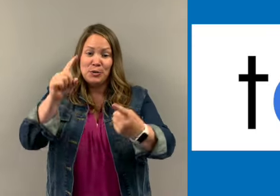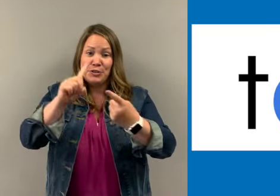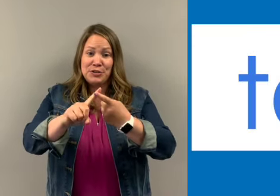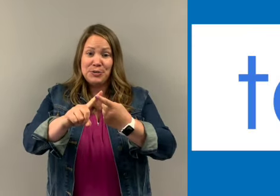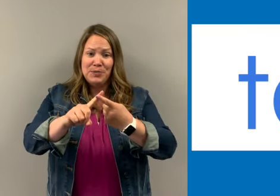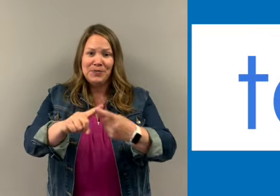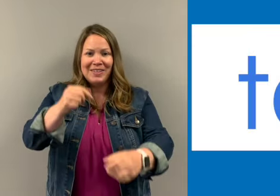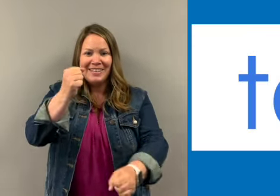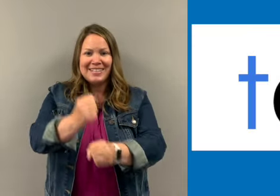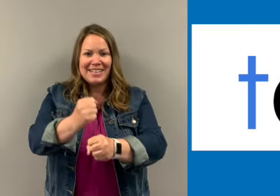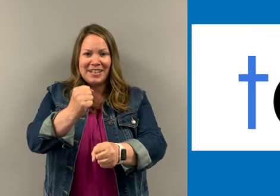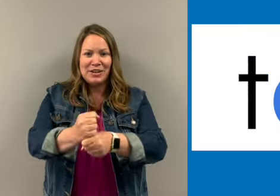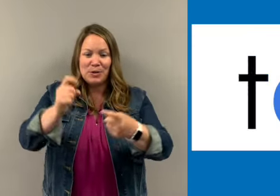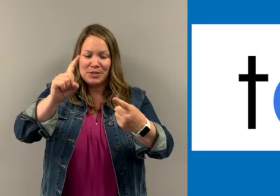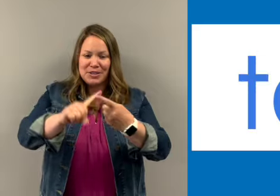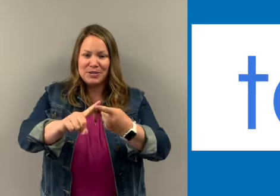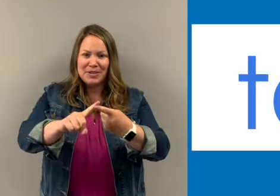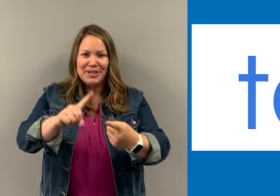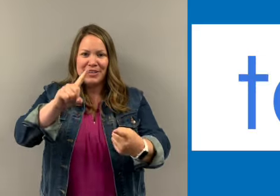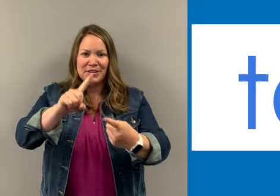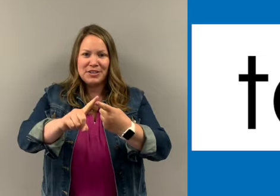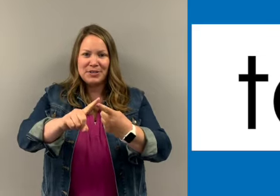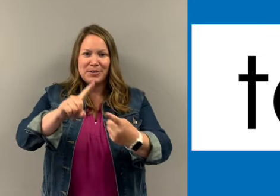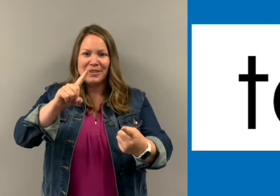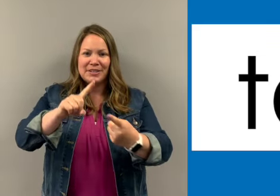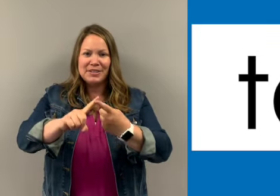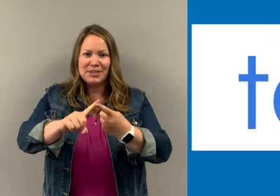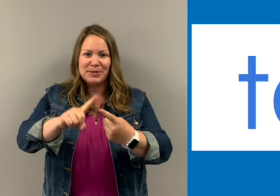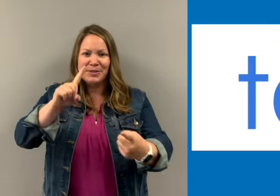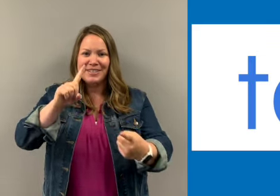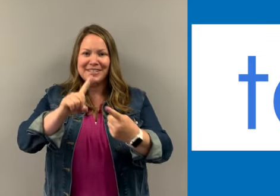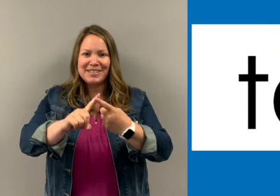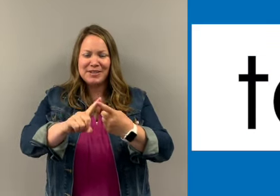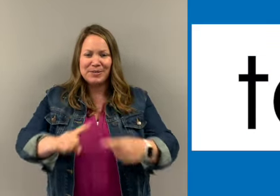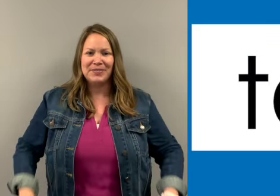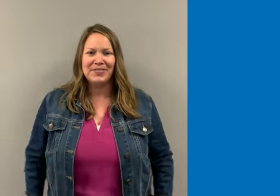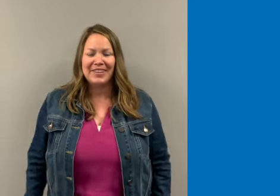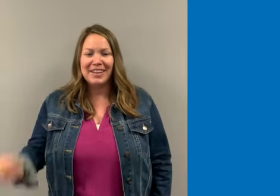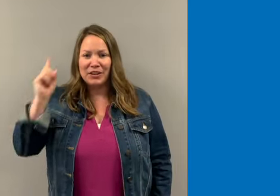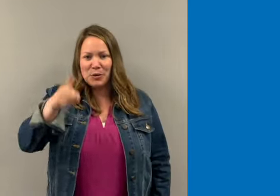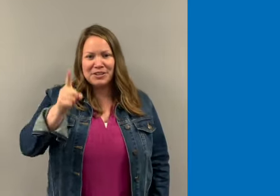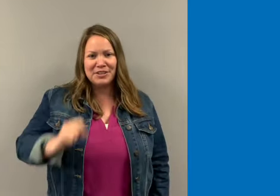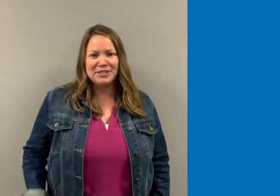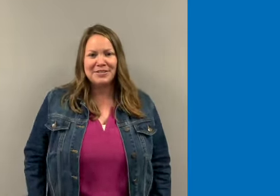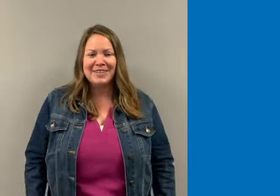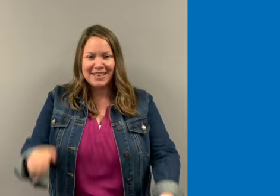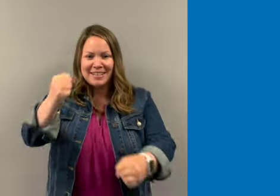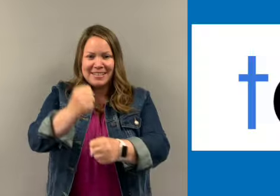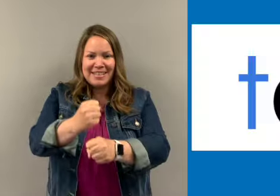T-O, two. T-O, two. Two, two, two. Your